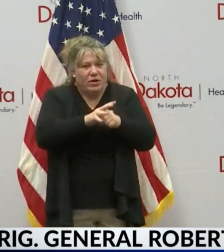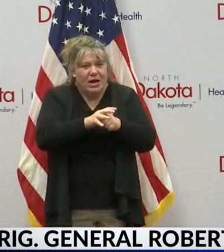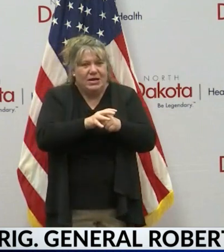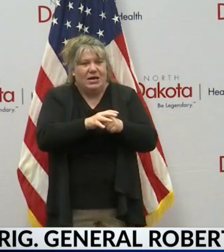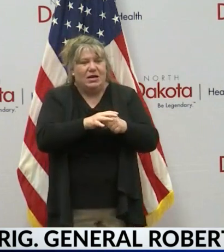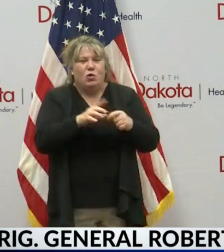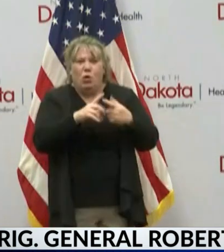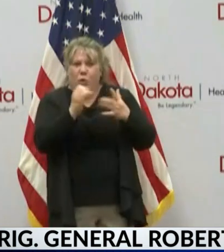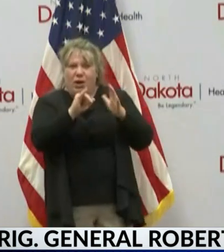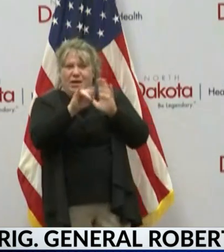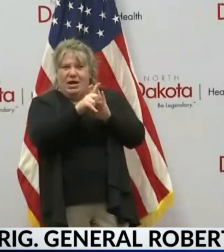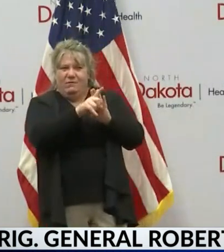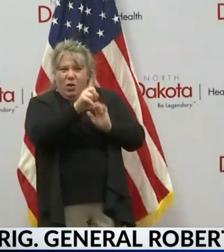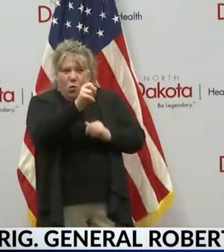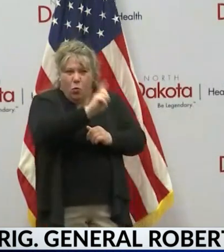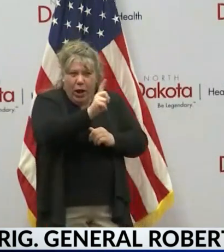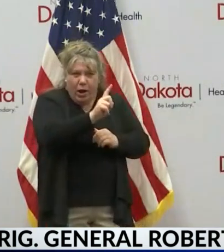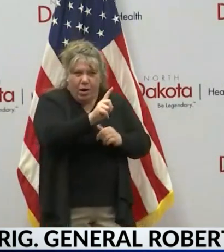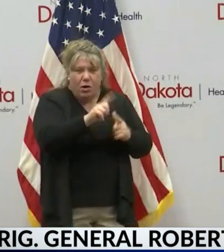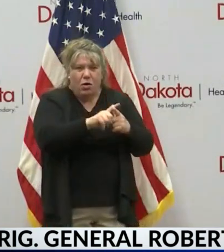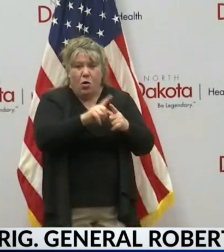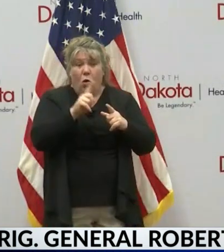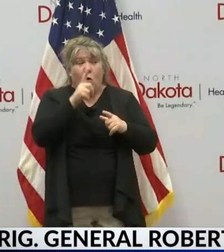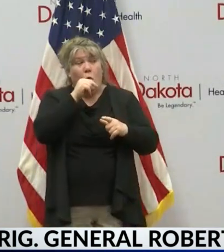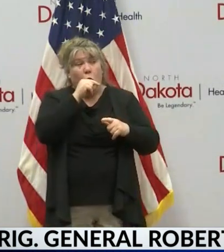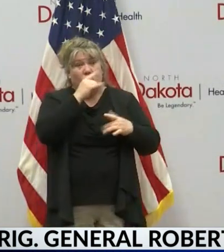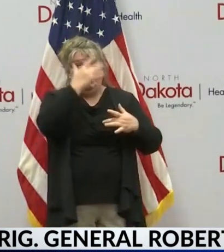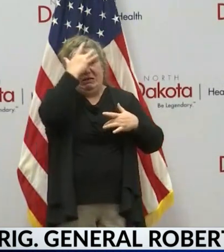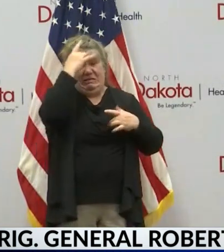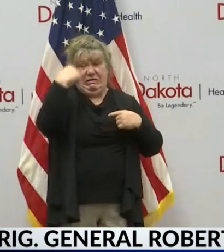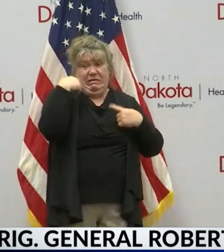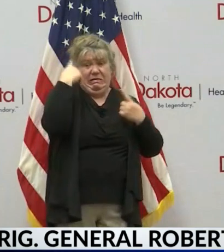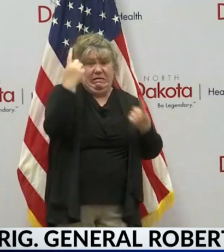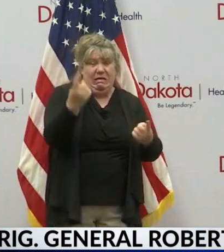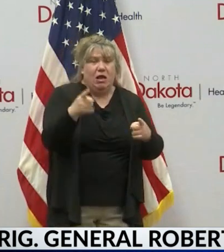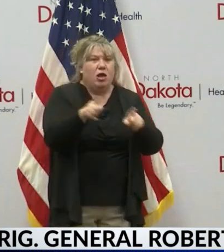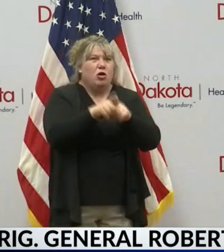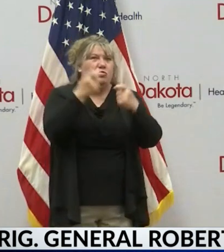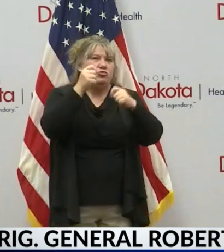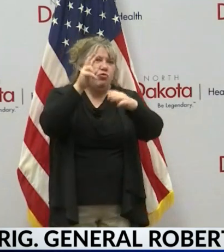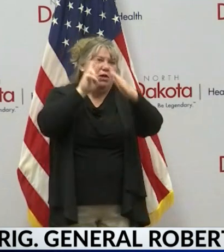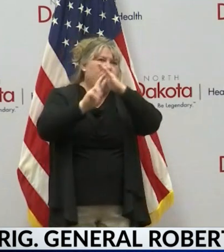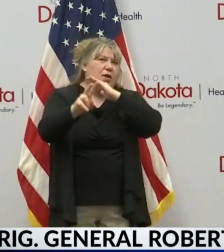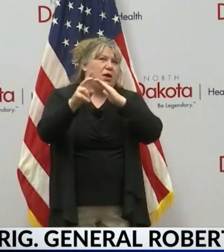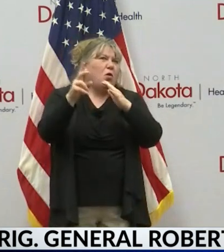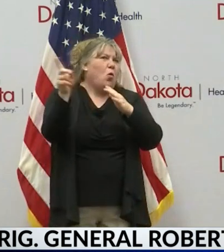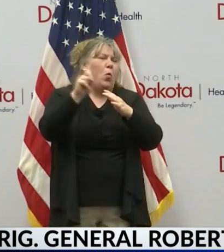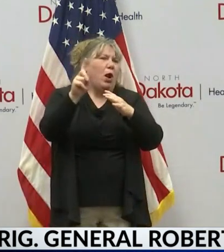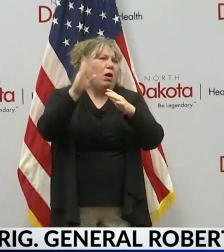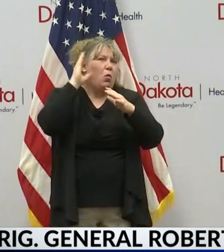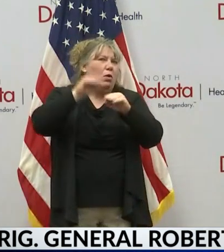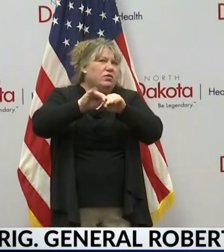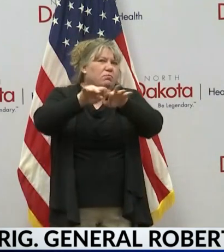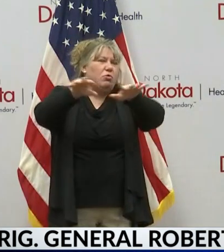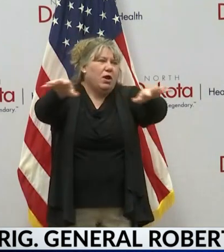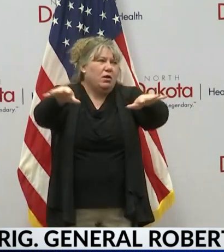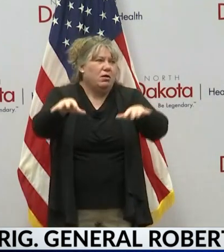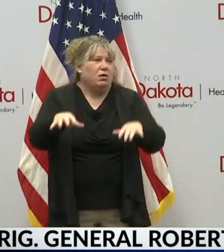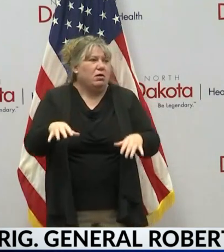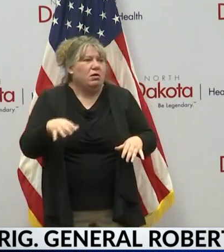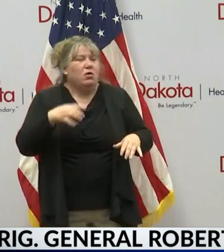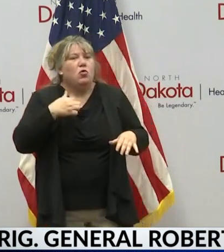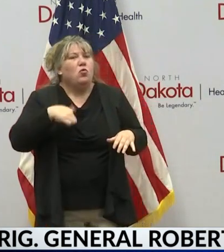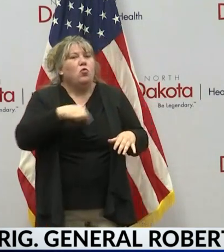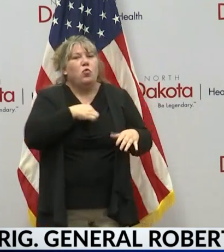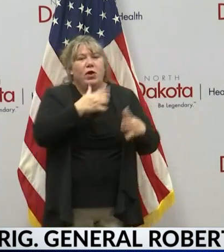to identify where it is, it's to identify where it's been, and then try to get ahead of where it's going. And he said we'll work from a standpoint of